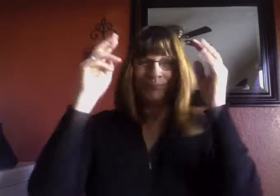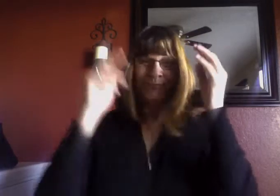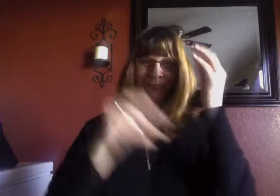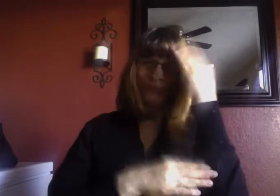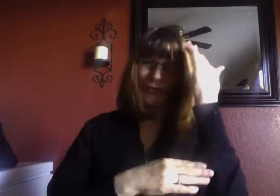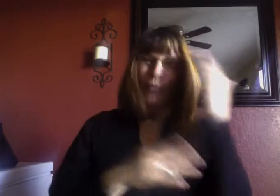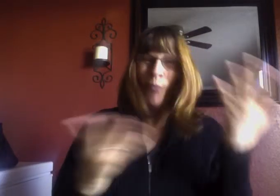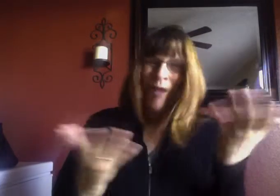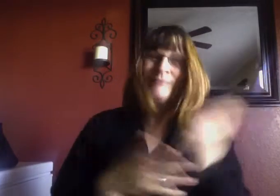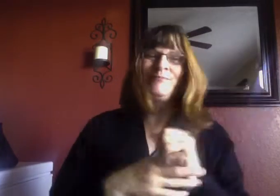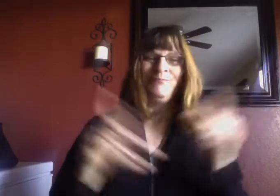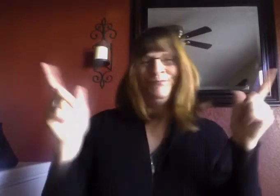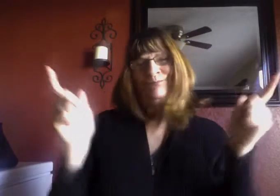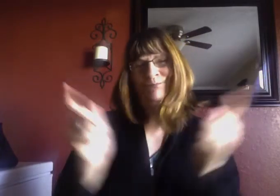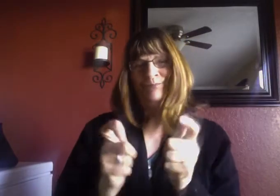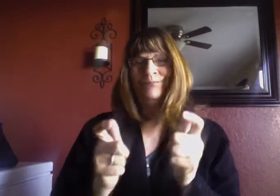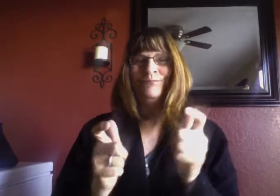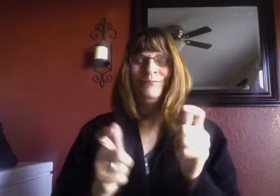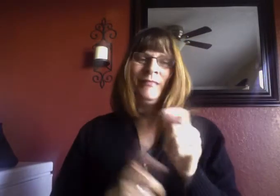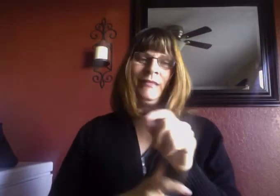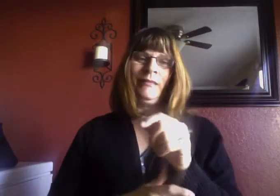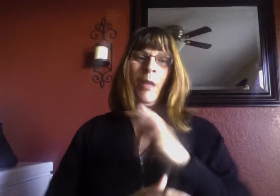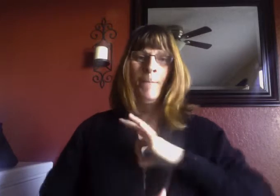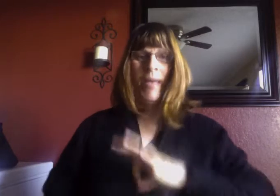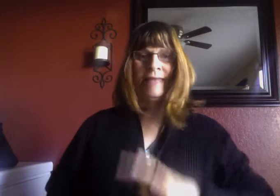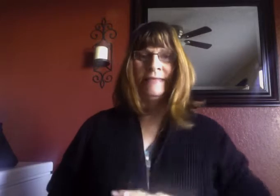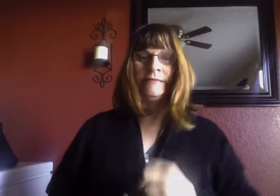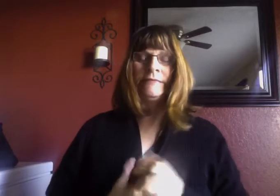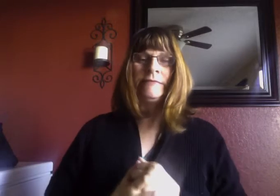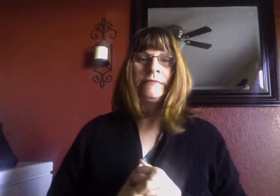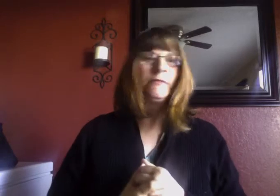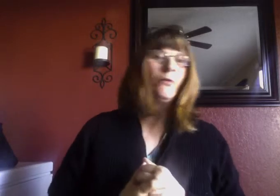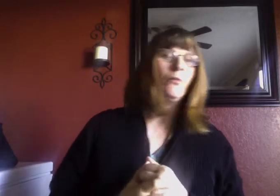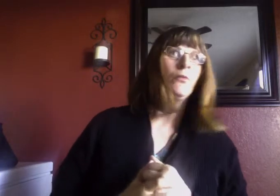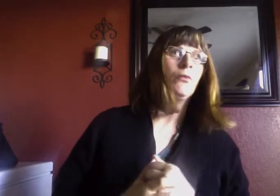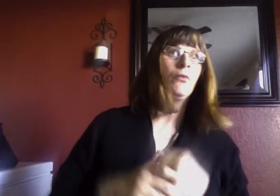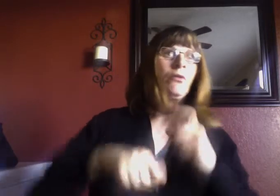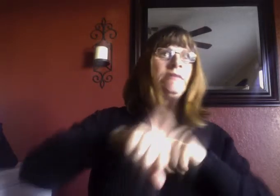get moving because I've held you 2 minutes longer. You're going to miss the bus.